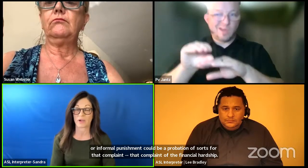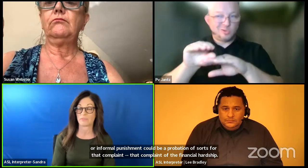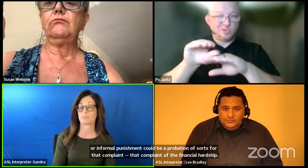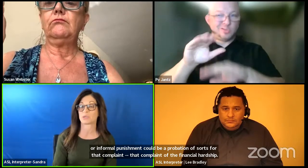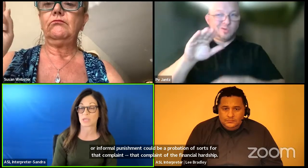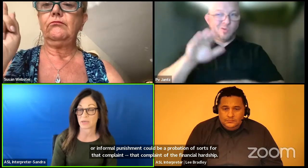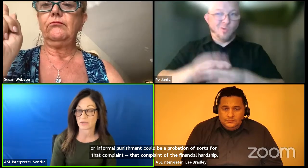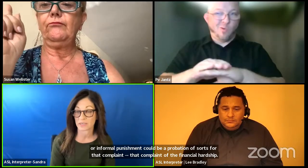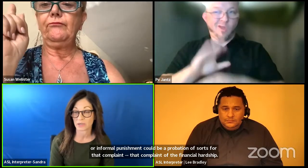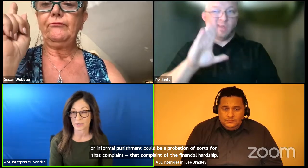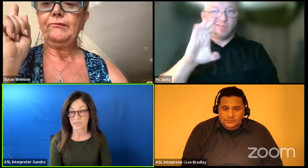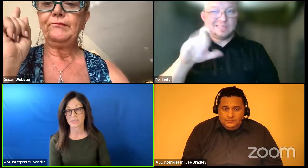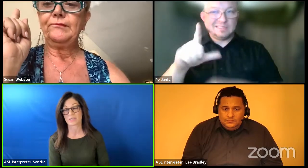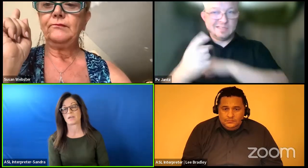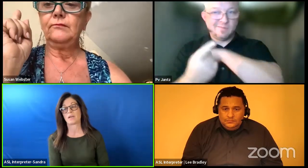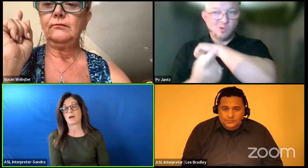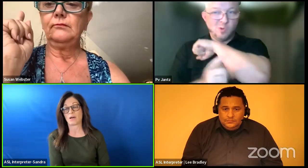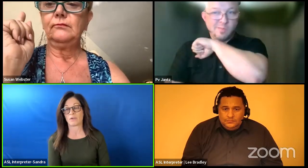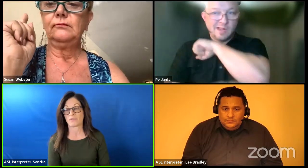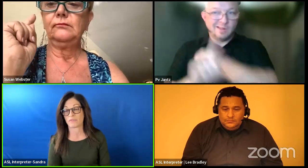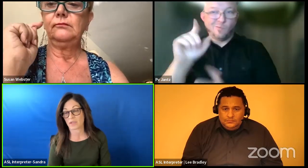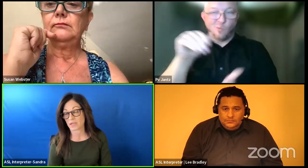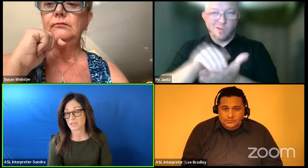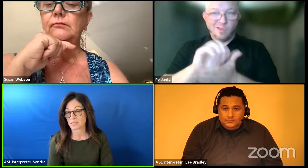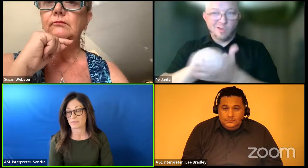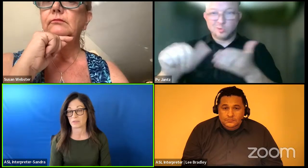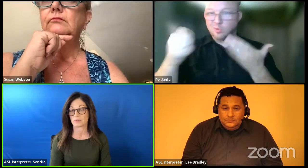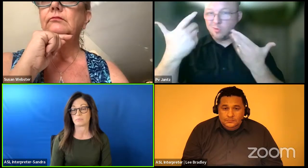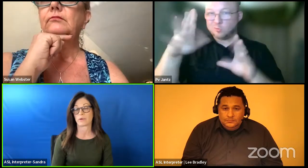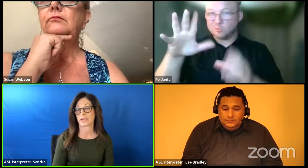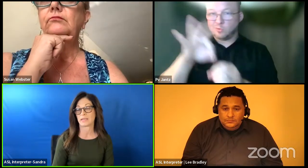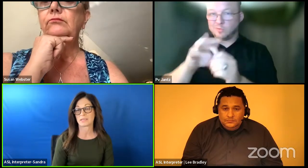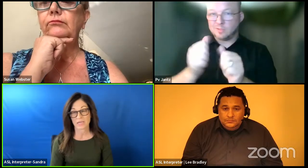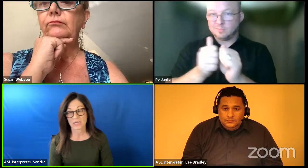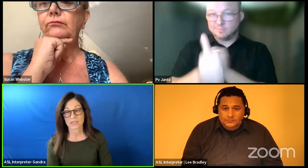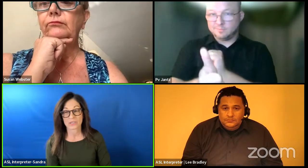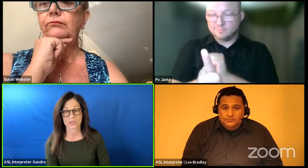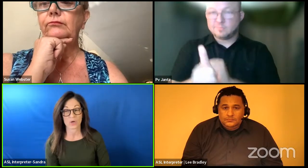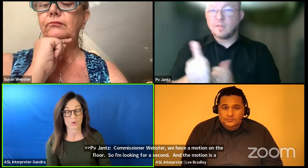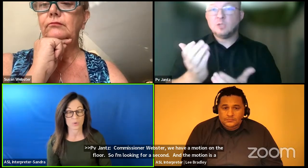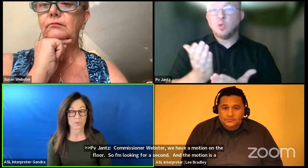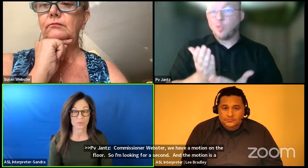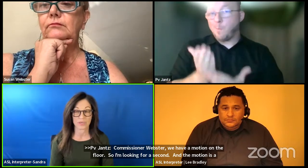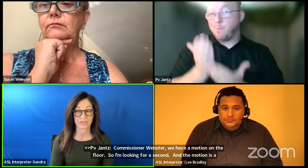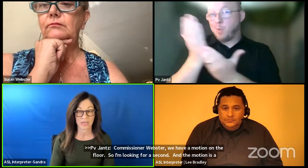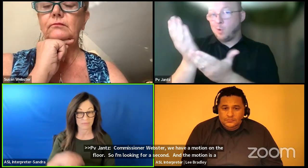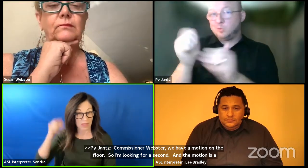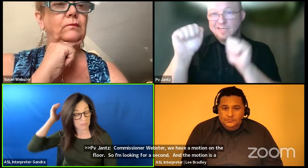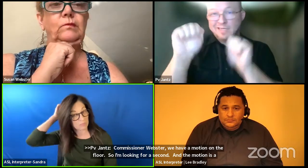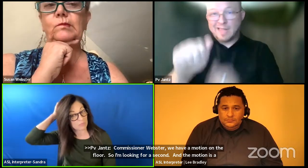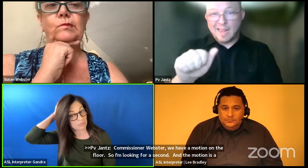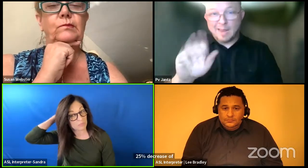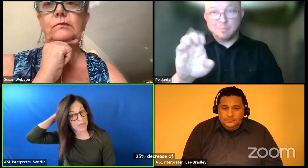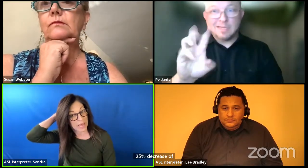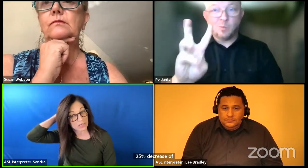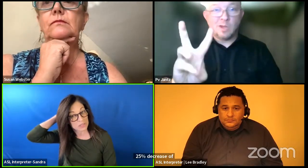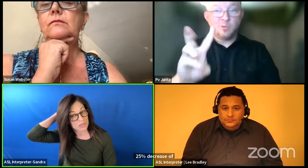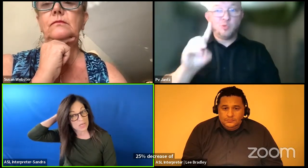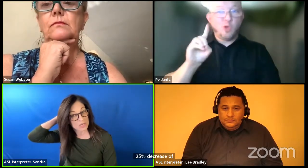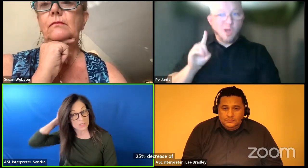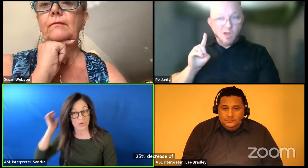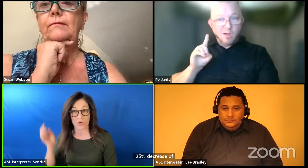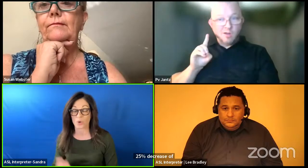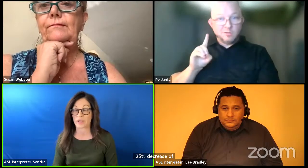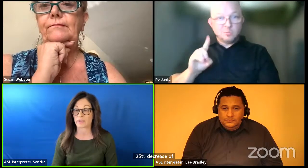a 25% decrease of the civil money. So we need to have that